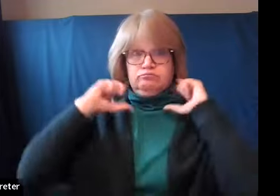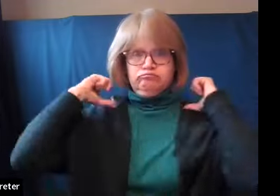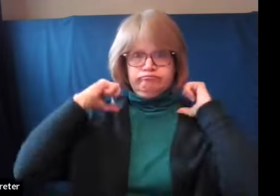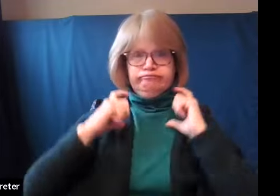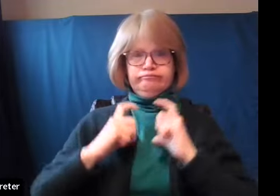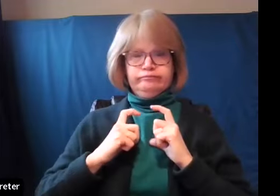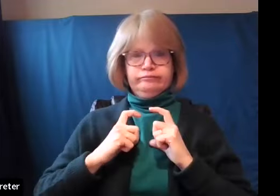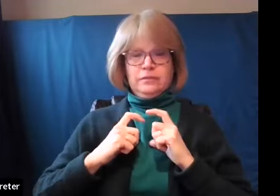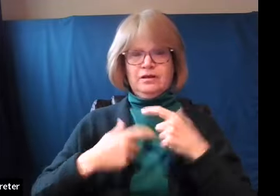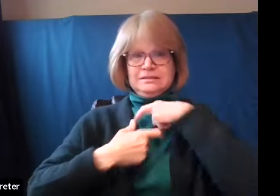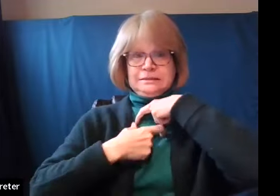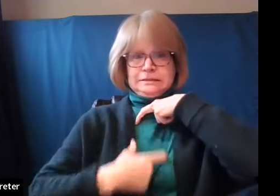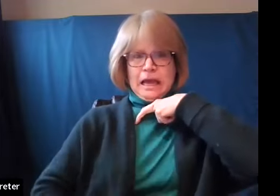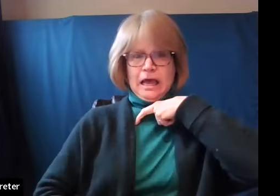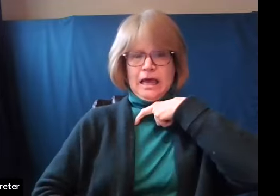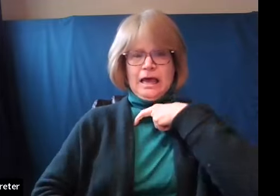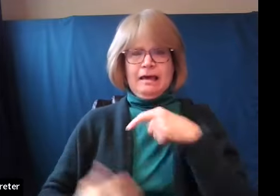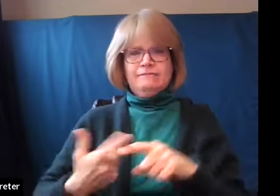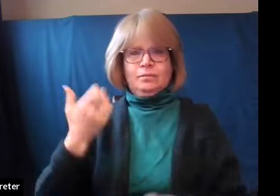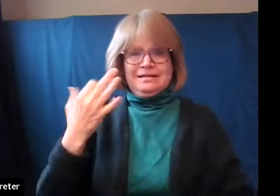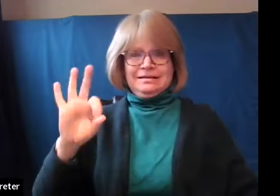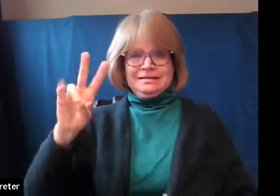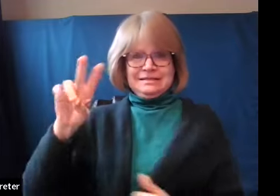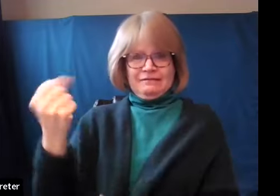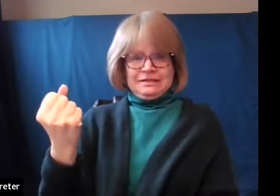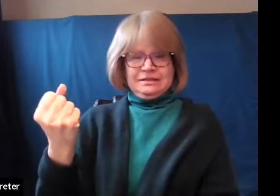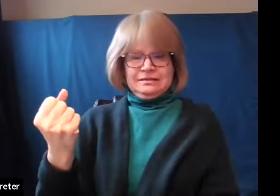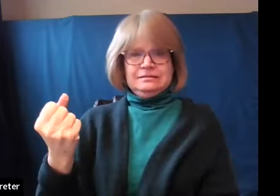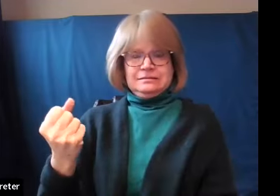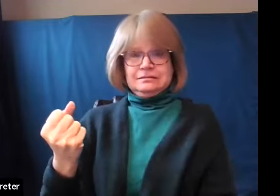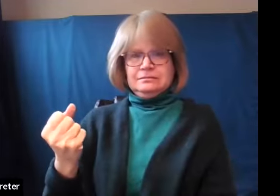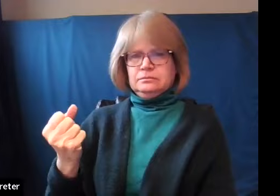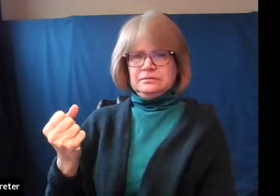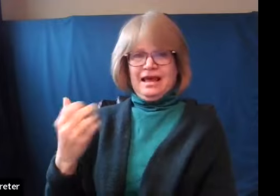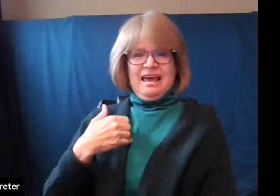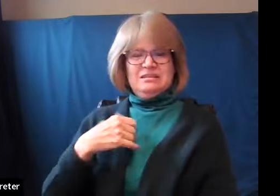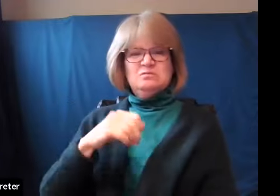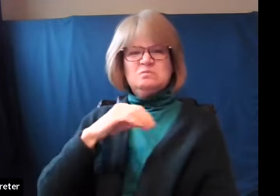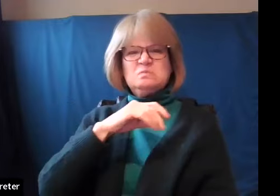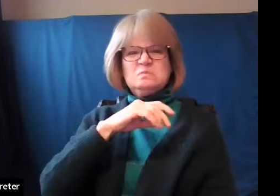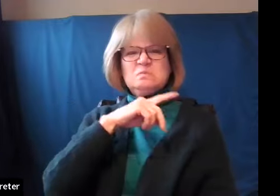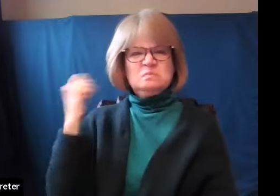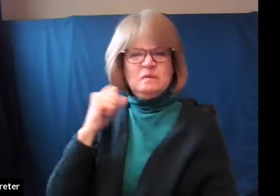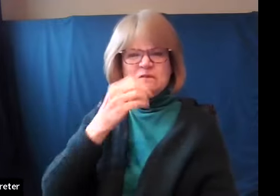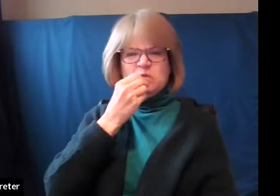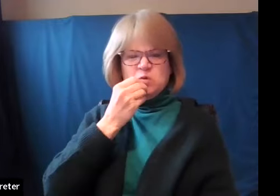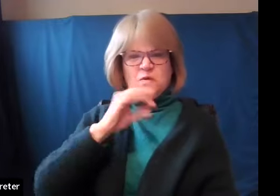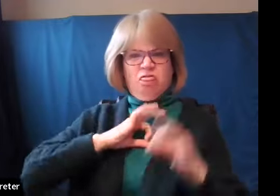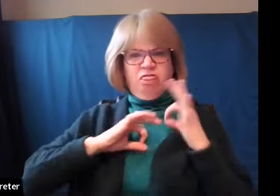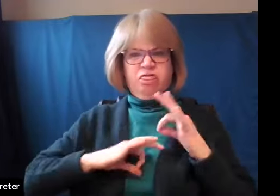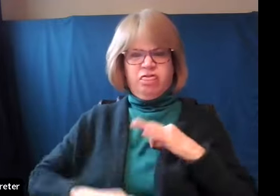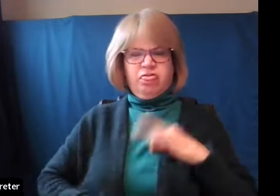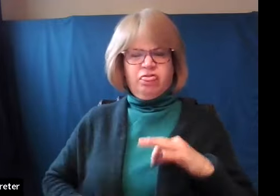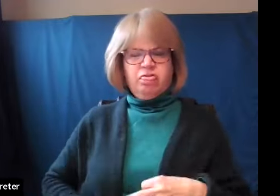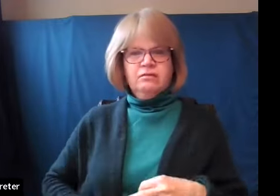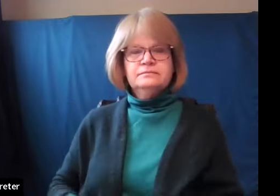and paisley tie of mod 1970s styling were each soiled with dried food stains. A